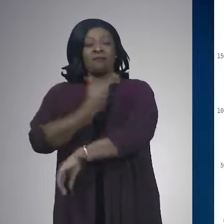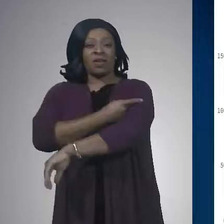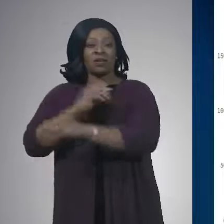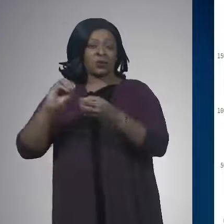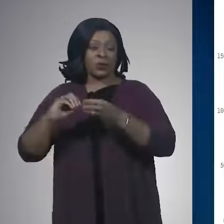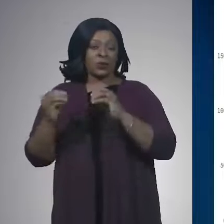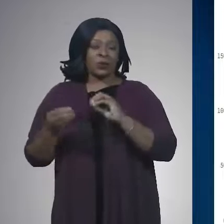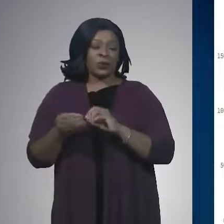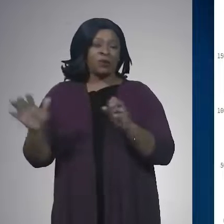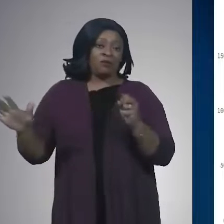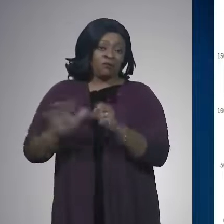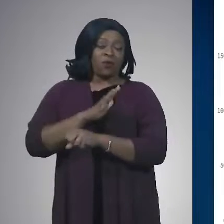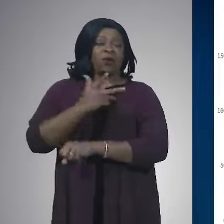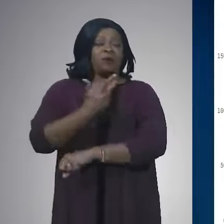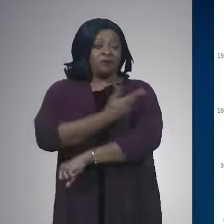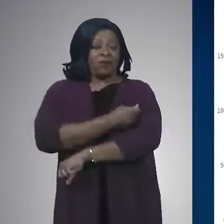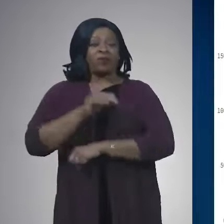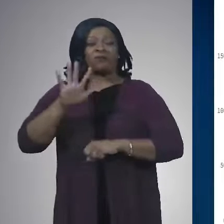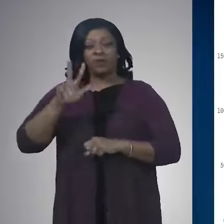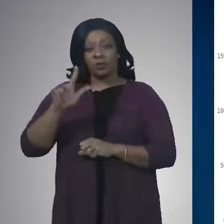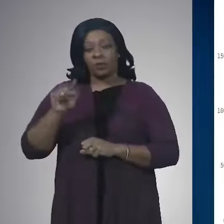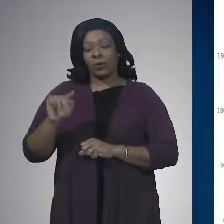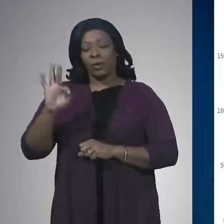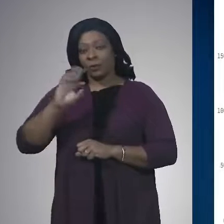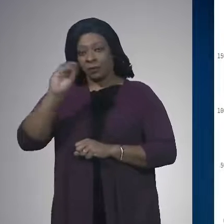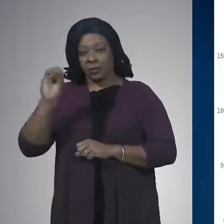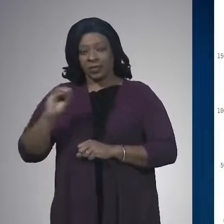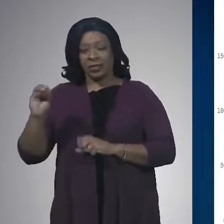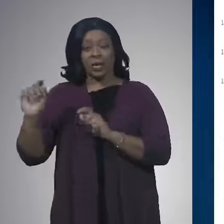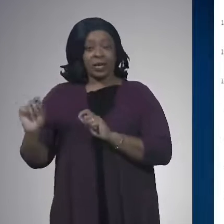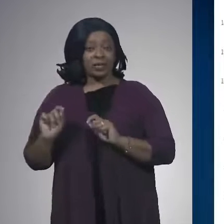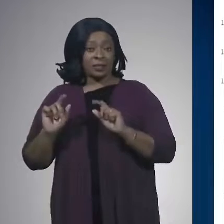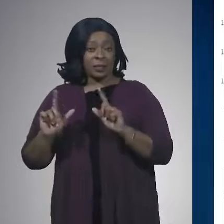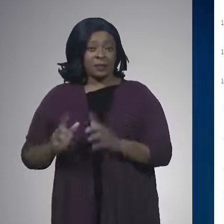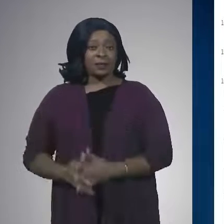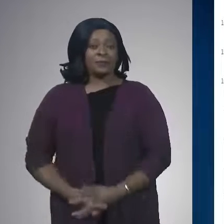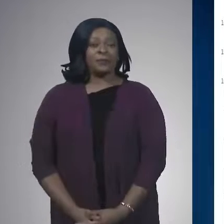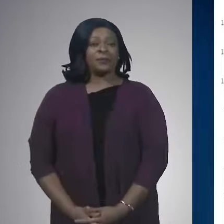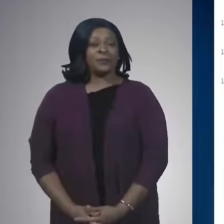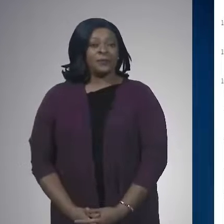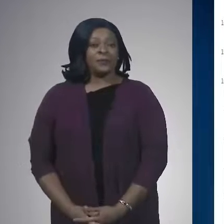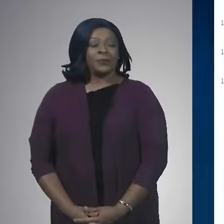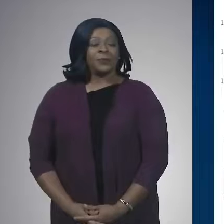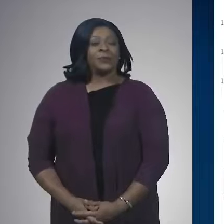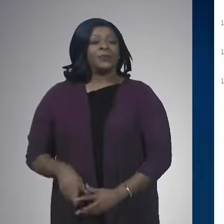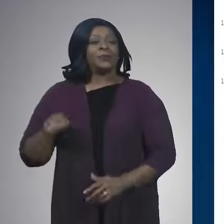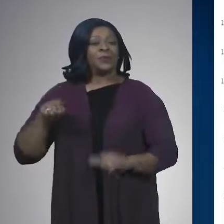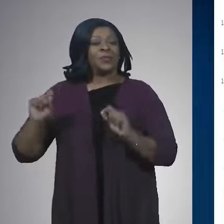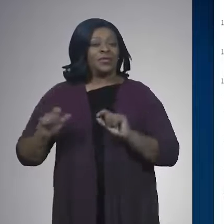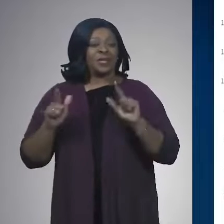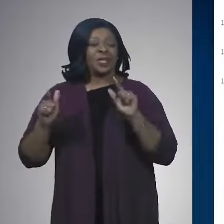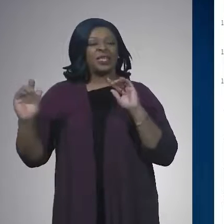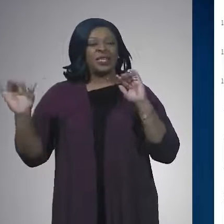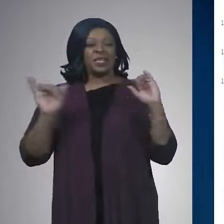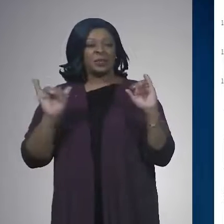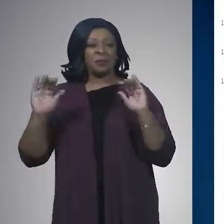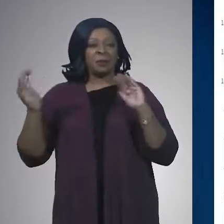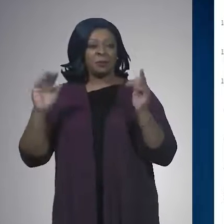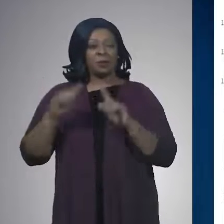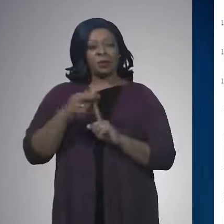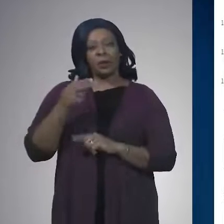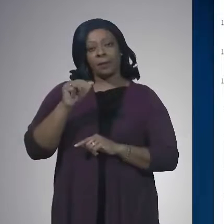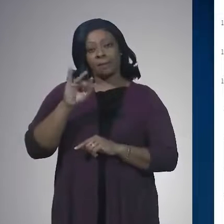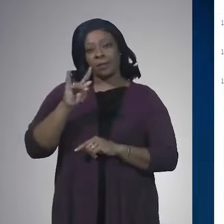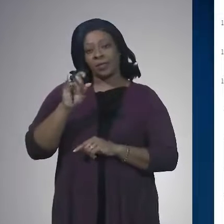rate, fully vaccinated, of 53.9%. Next slide. This slide gives a similar comparison to Hamilton